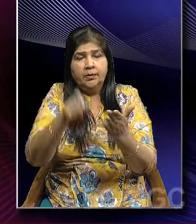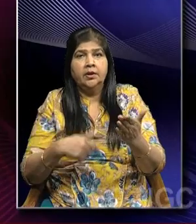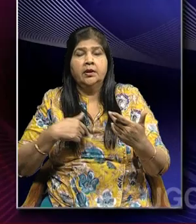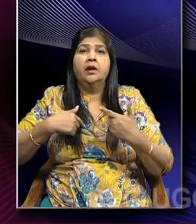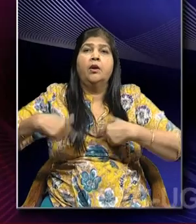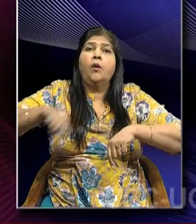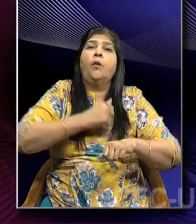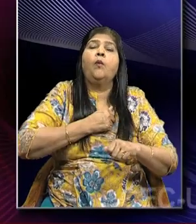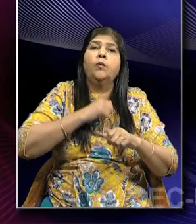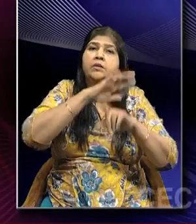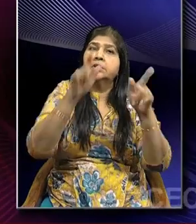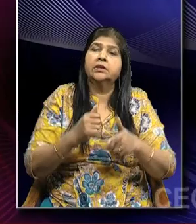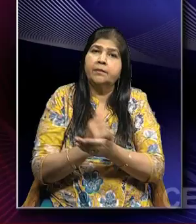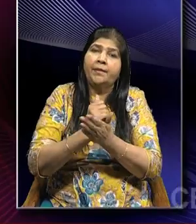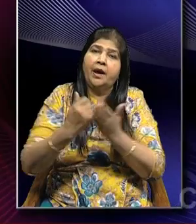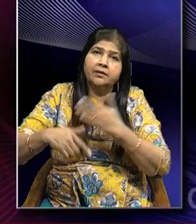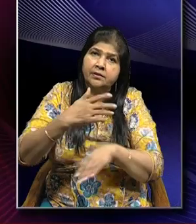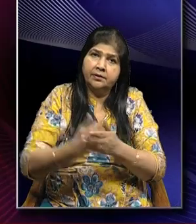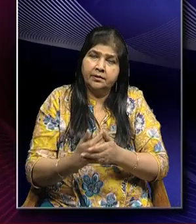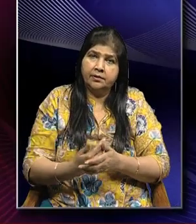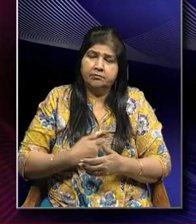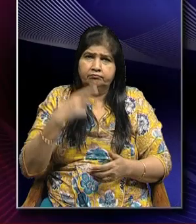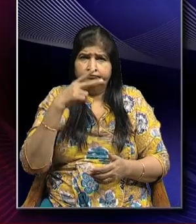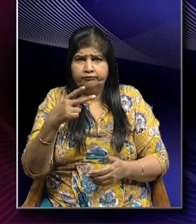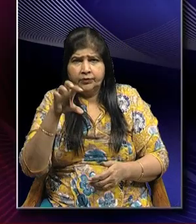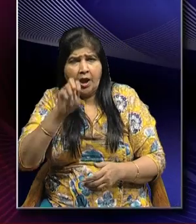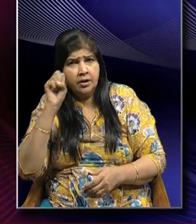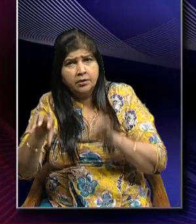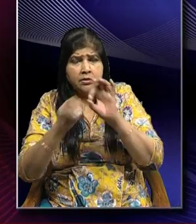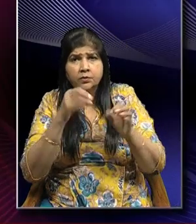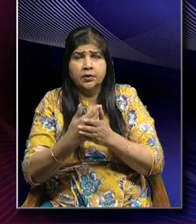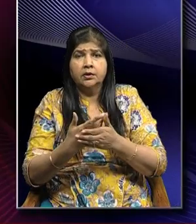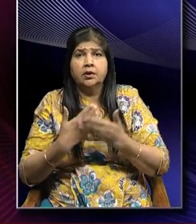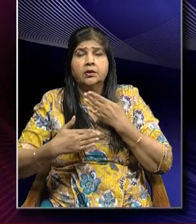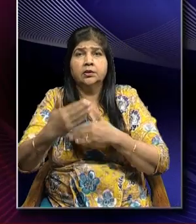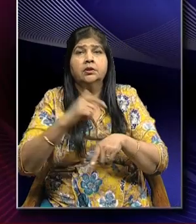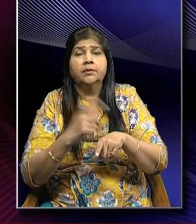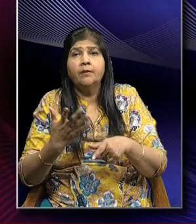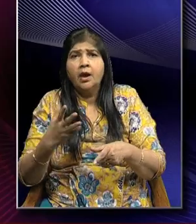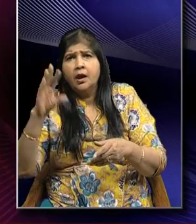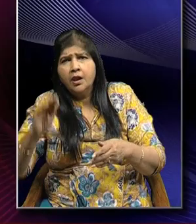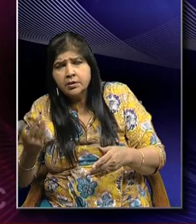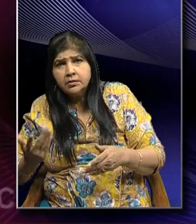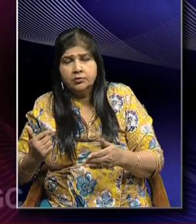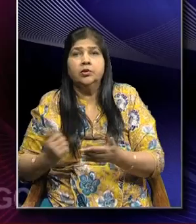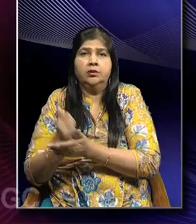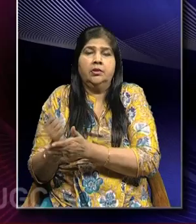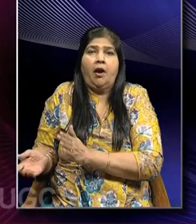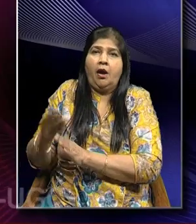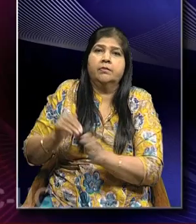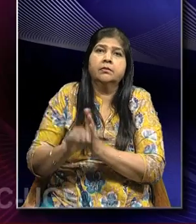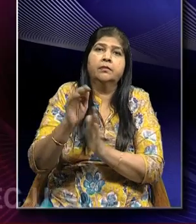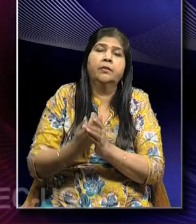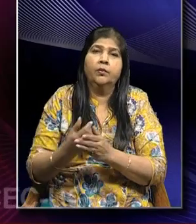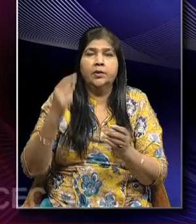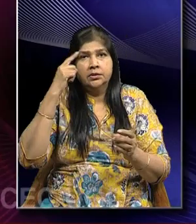to streamline their practices. You can identify and assess your sustainability related risks and opportunities. When